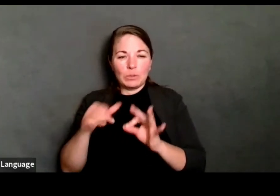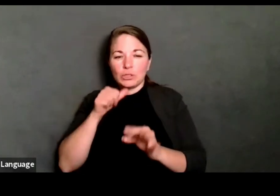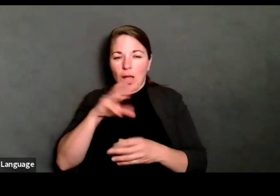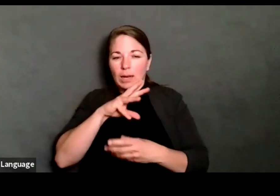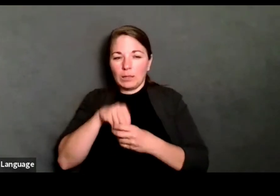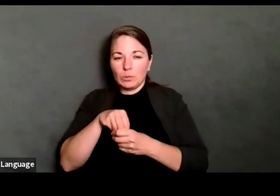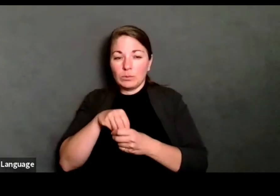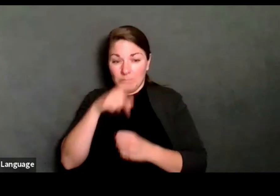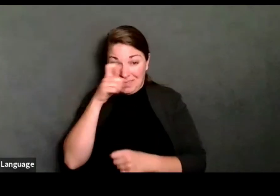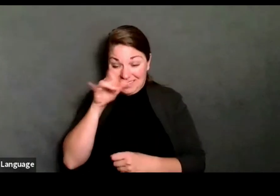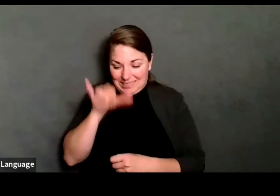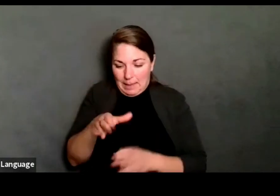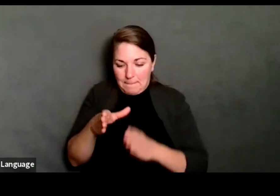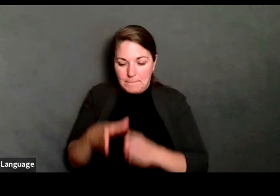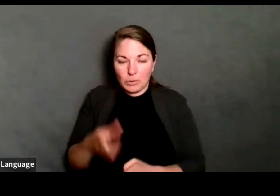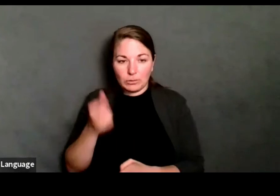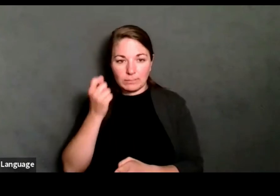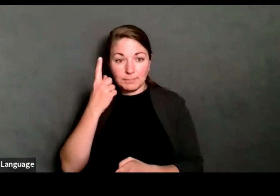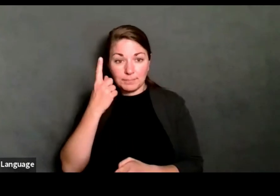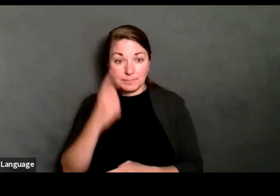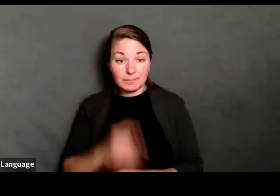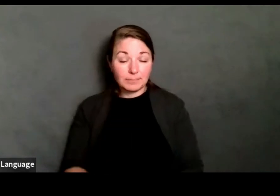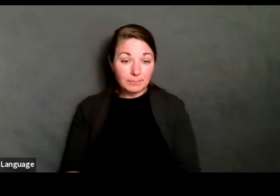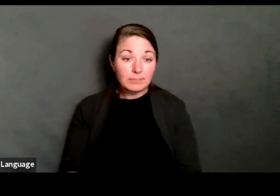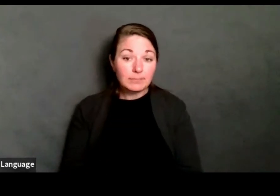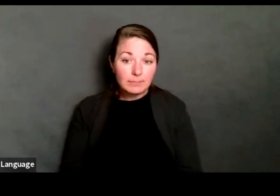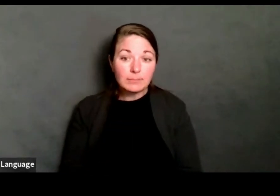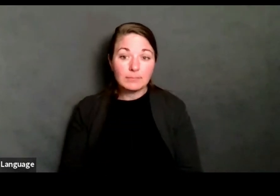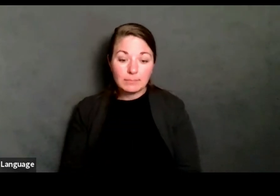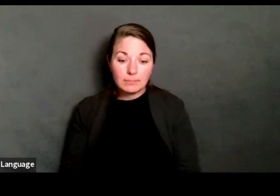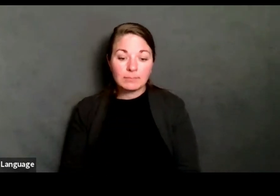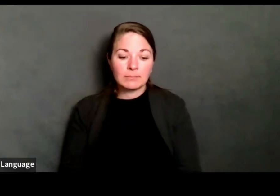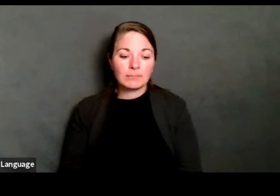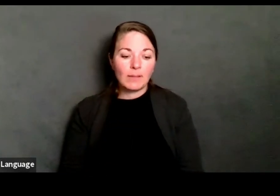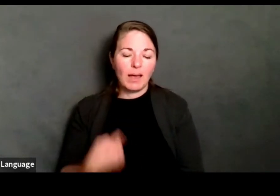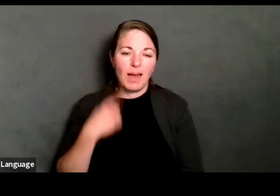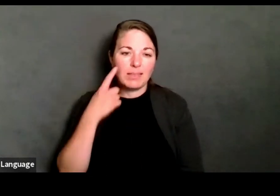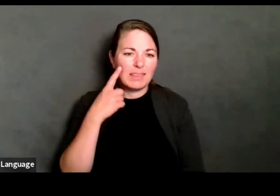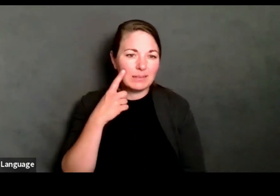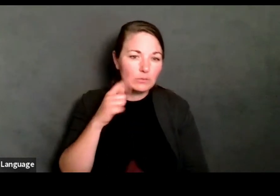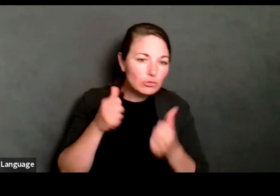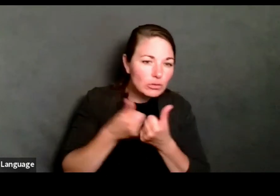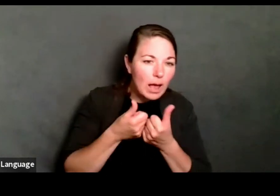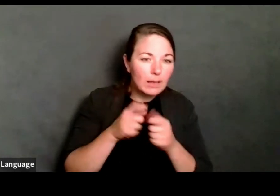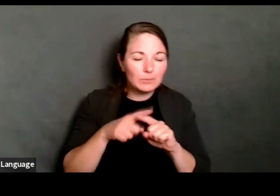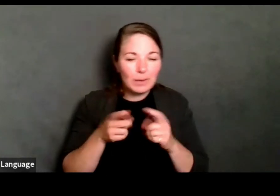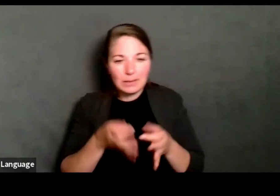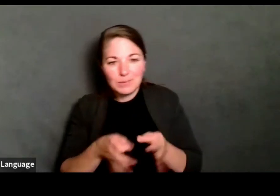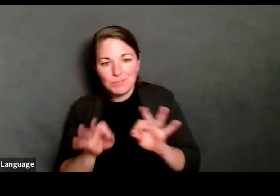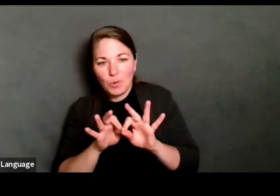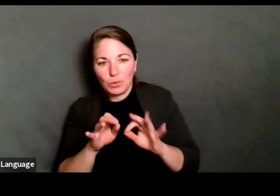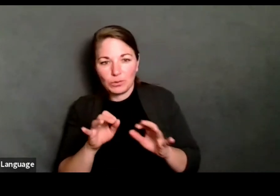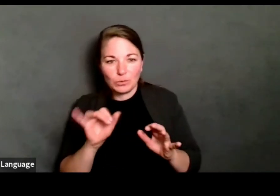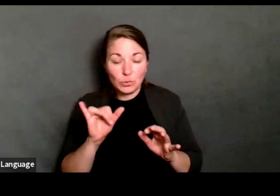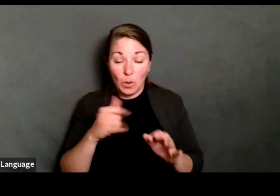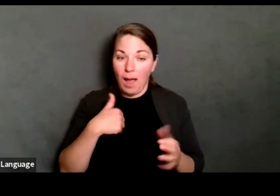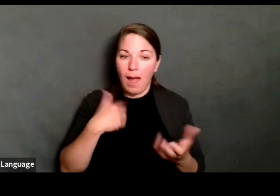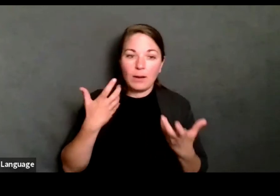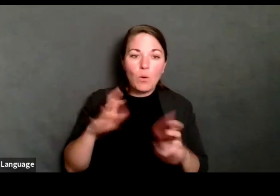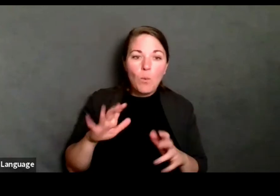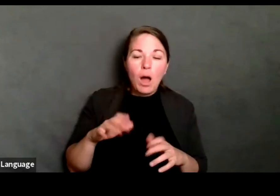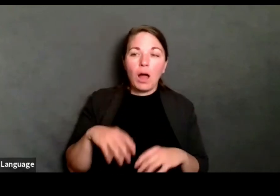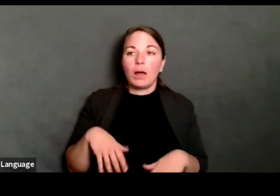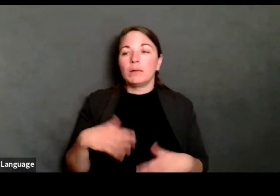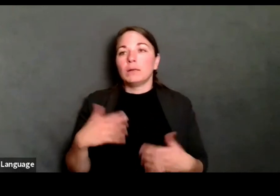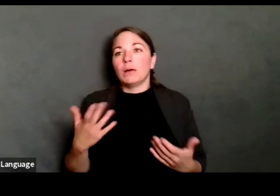because it's what makes sense to that client. And I think that this is a difficult but important balancing act. I don't want to use